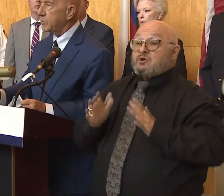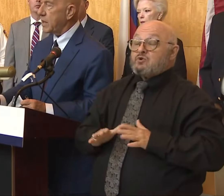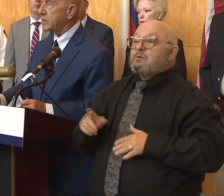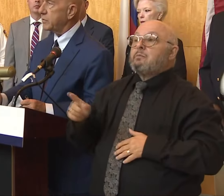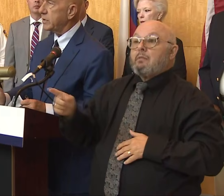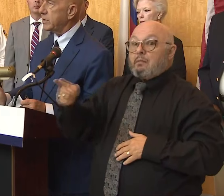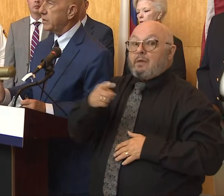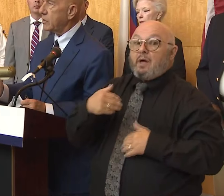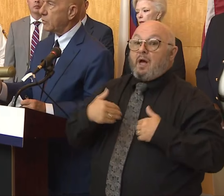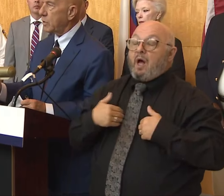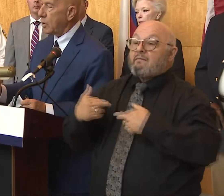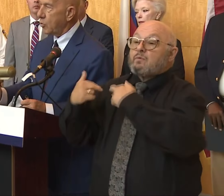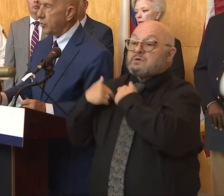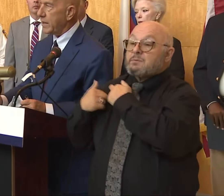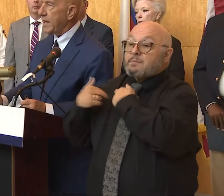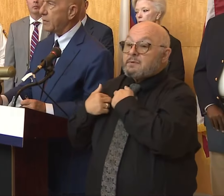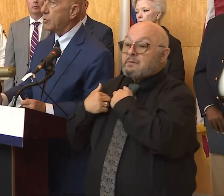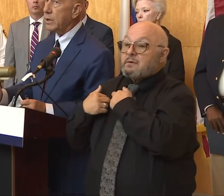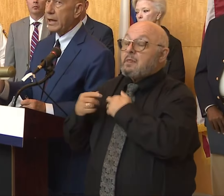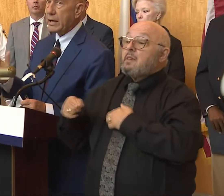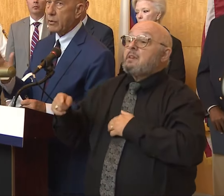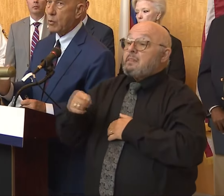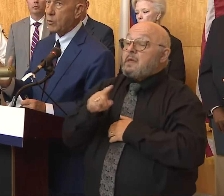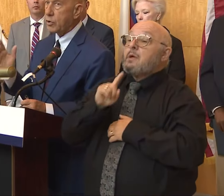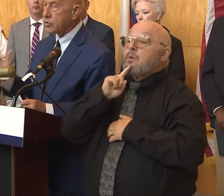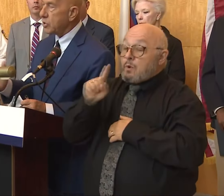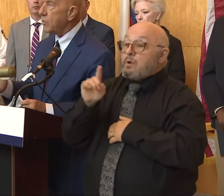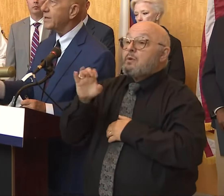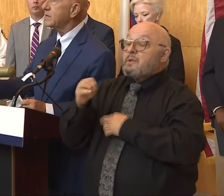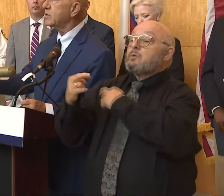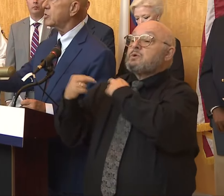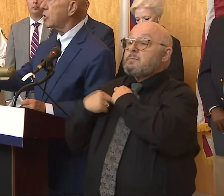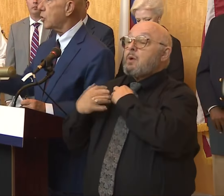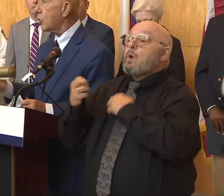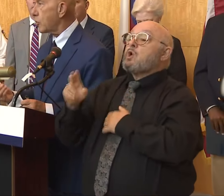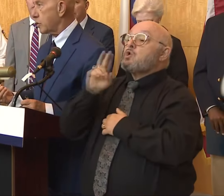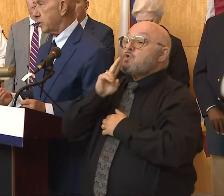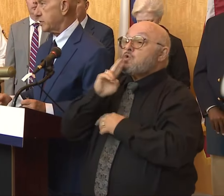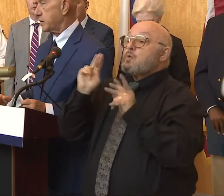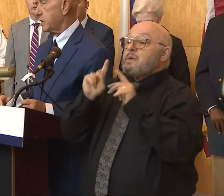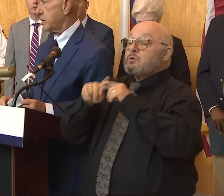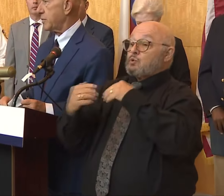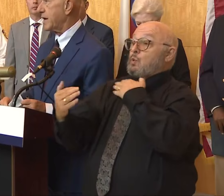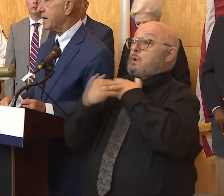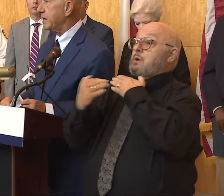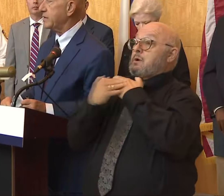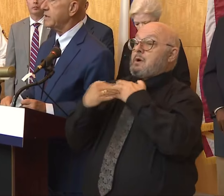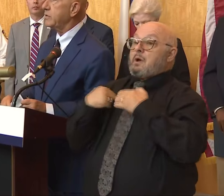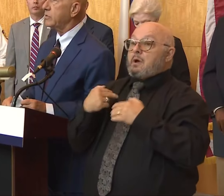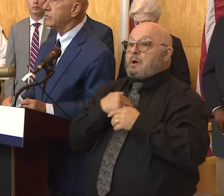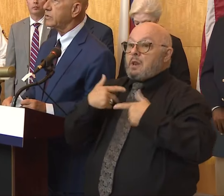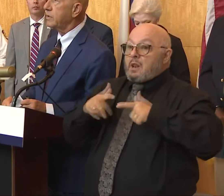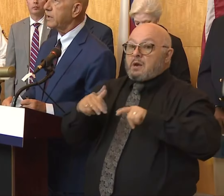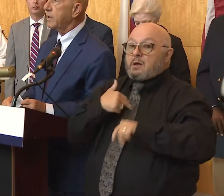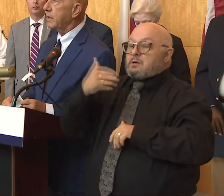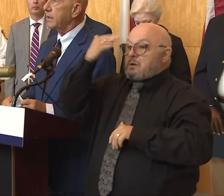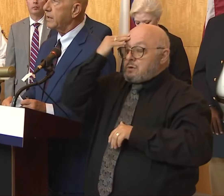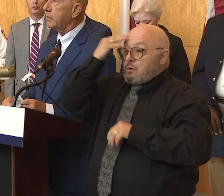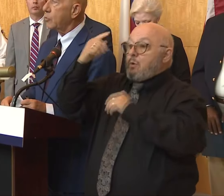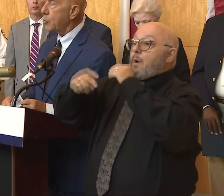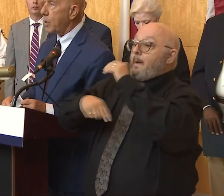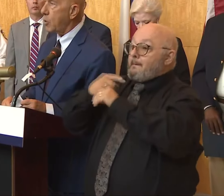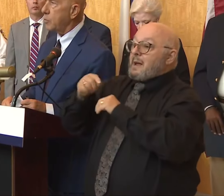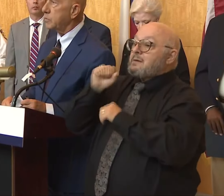a responsibility. We'll hold them accountable. And we want Houstonians to alert us about any seniors